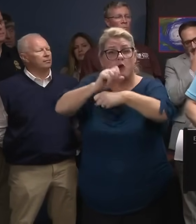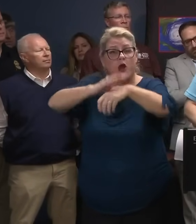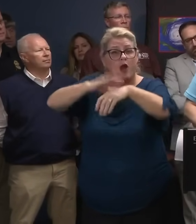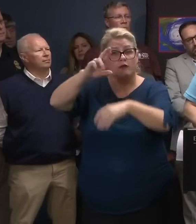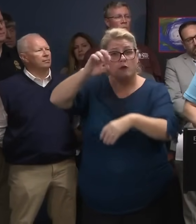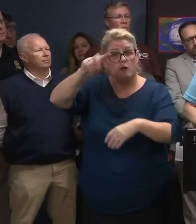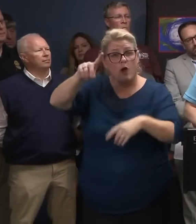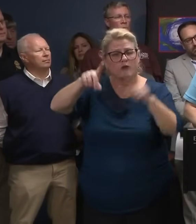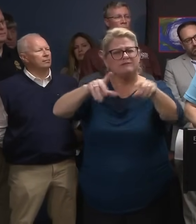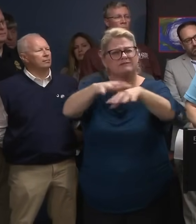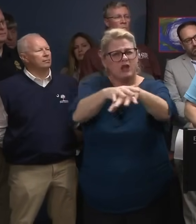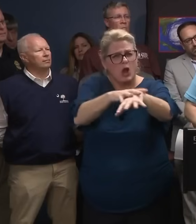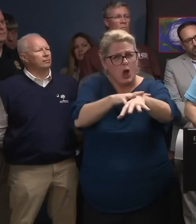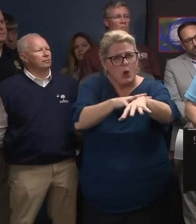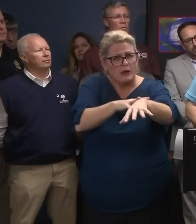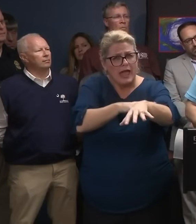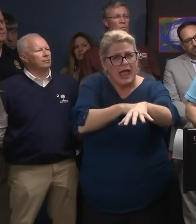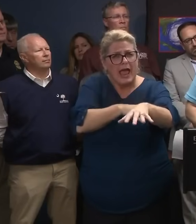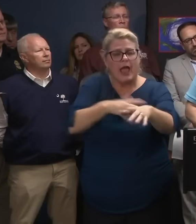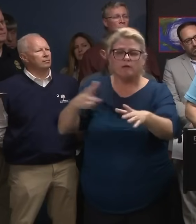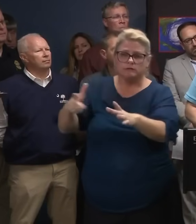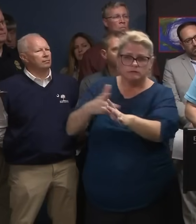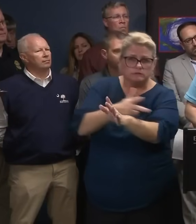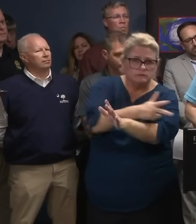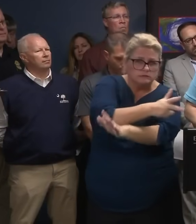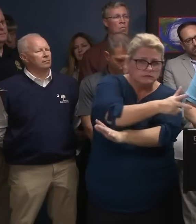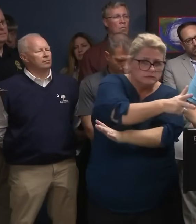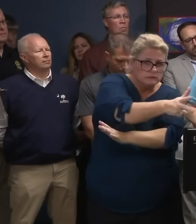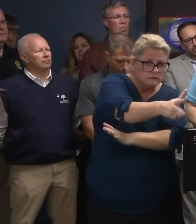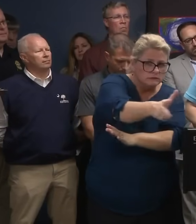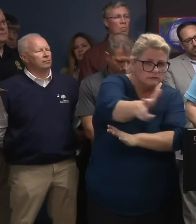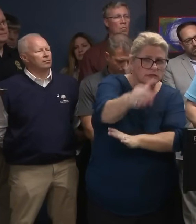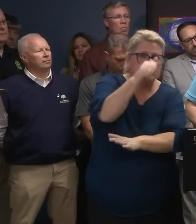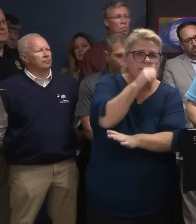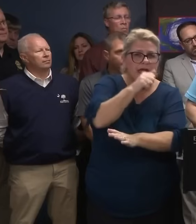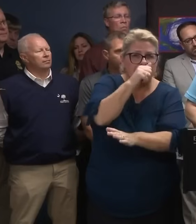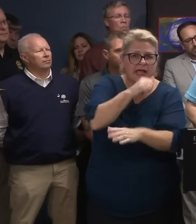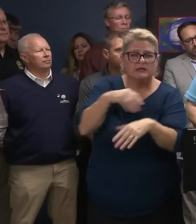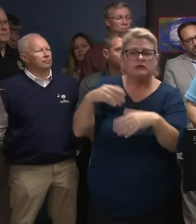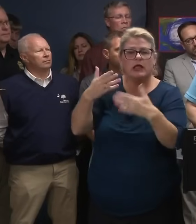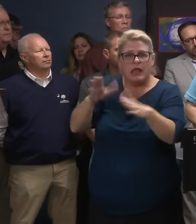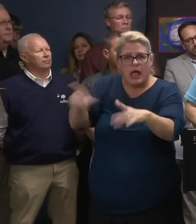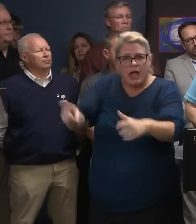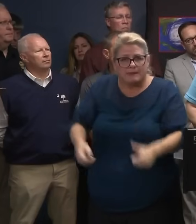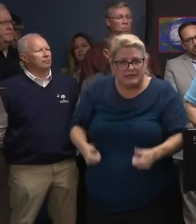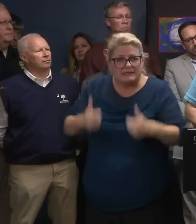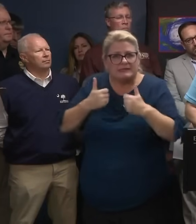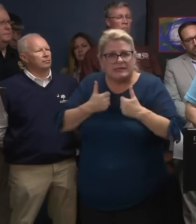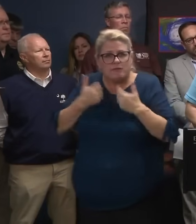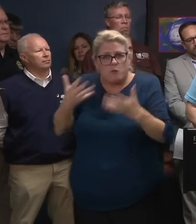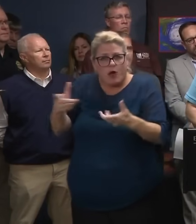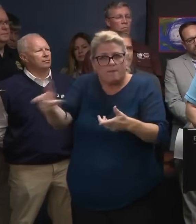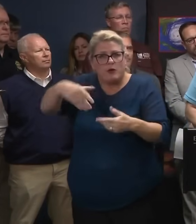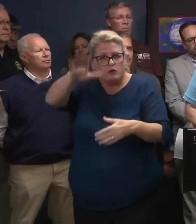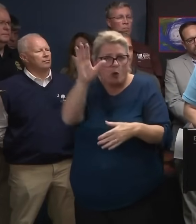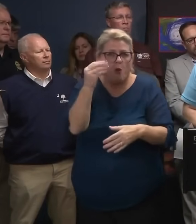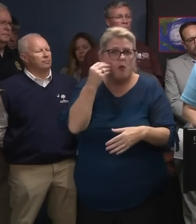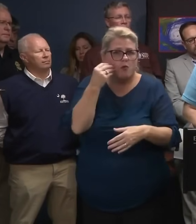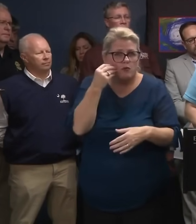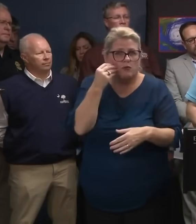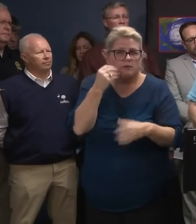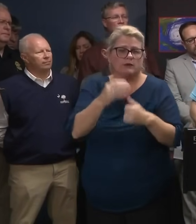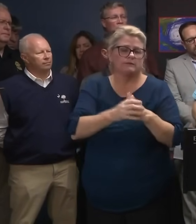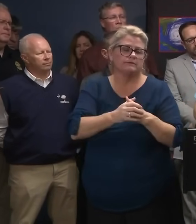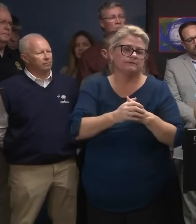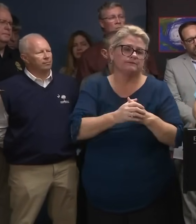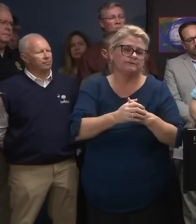slow down, give them their space, make sure that they can do their jobs. We want everyone to get home at the end of the day.